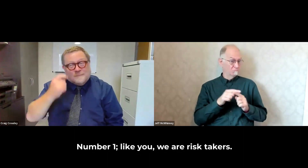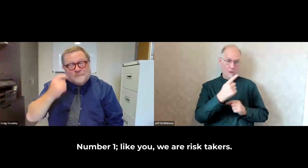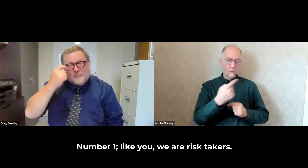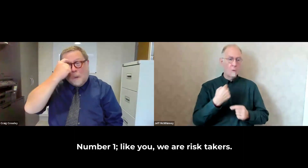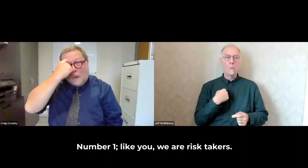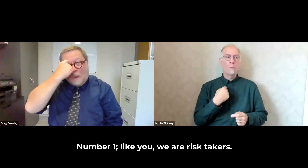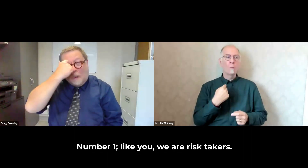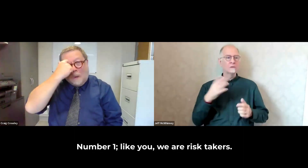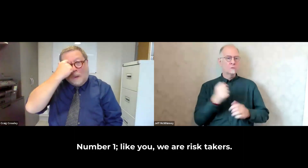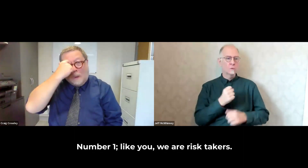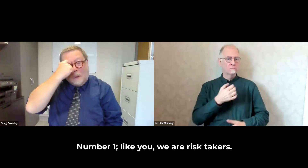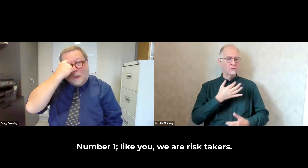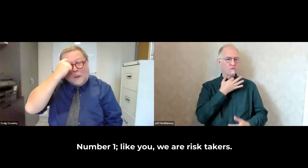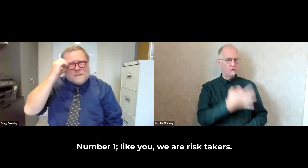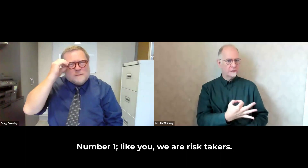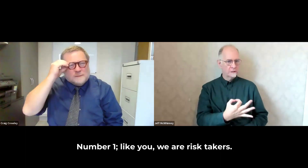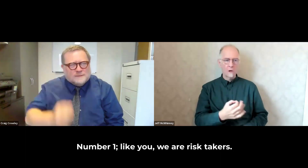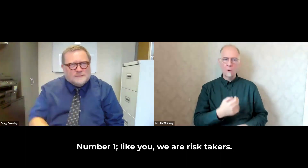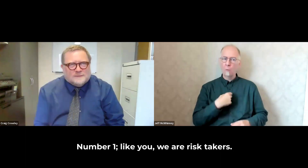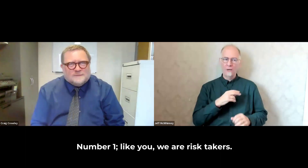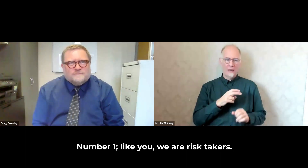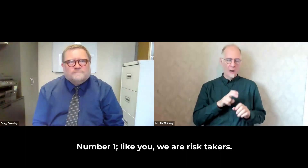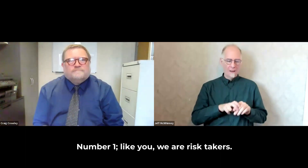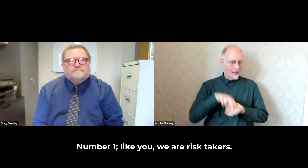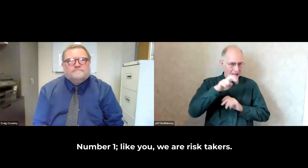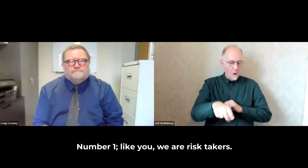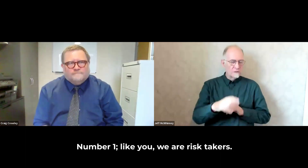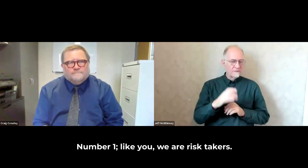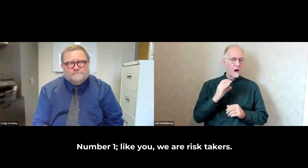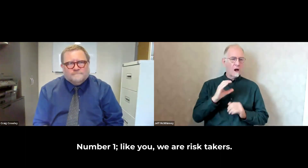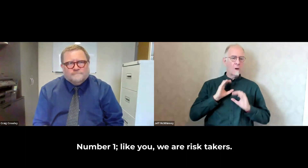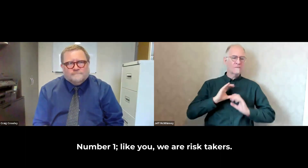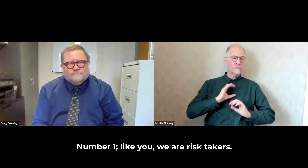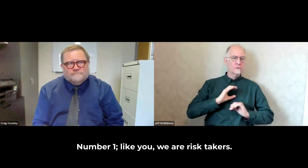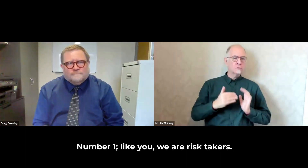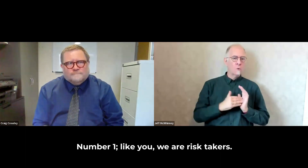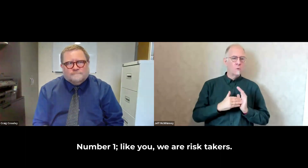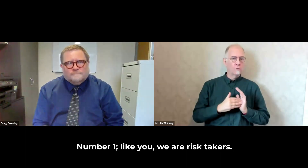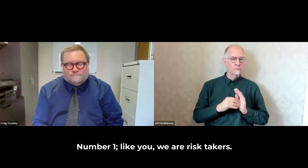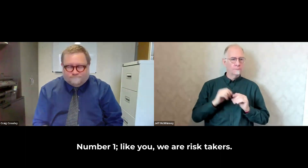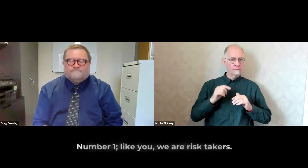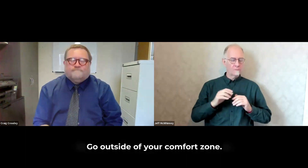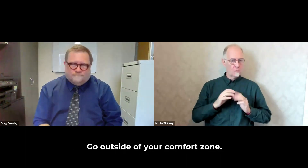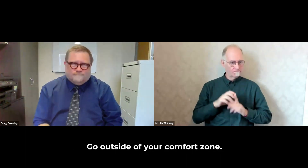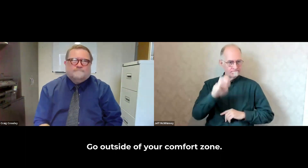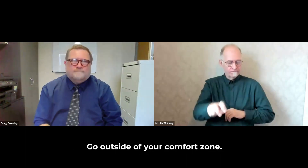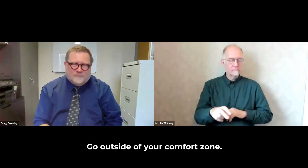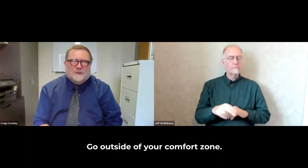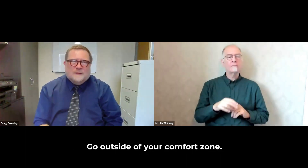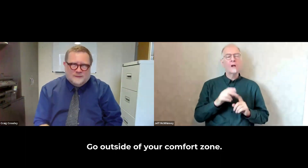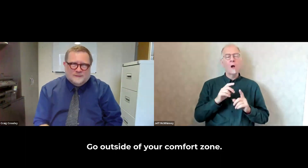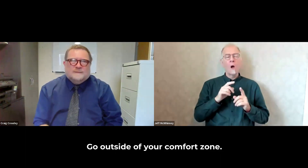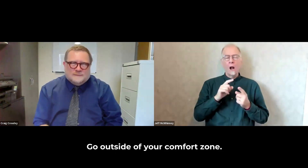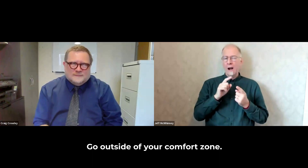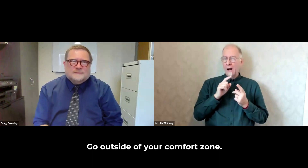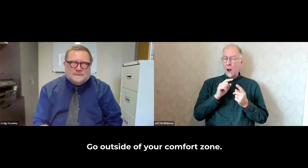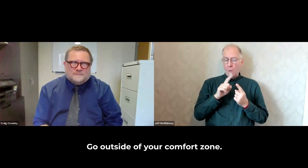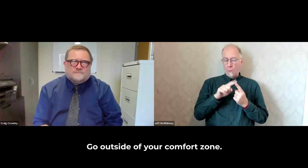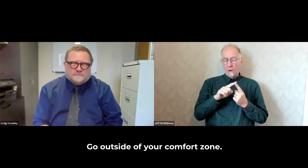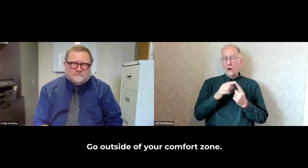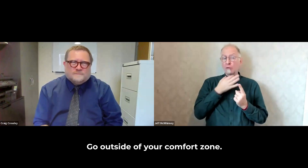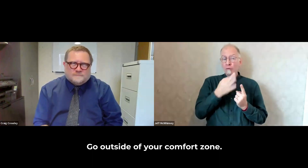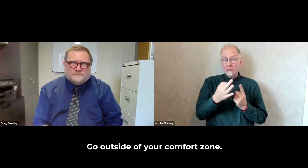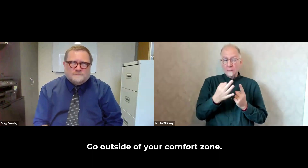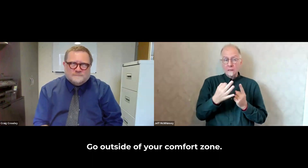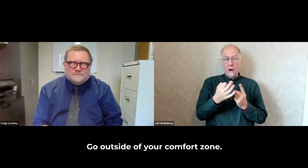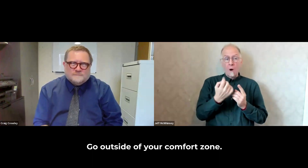one, like you, we are risk takers. Go outside of your